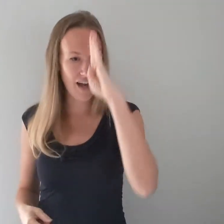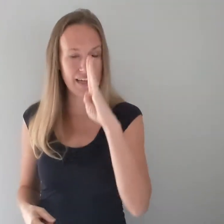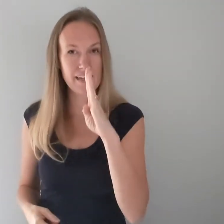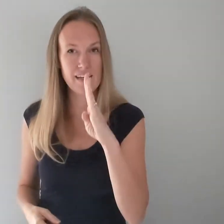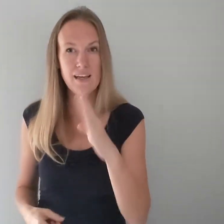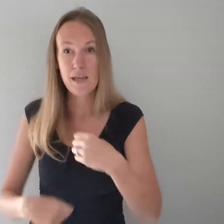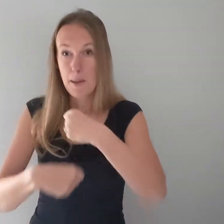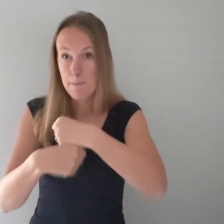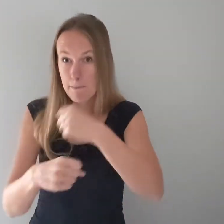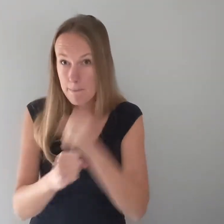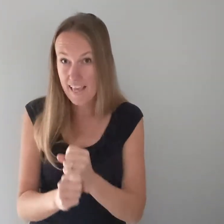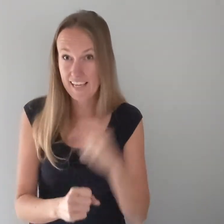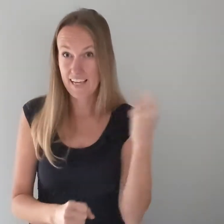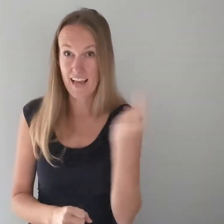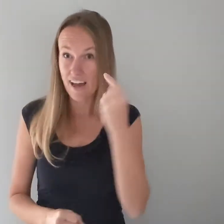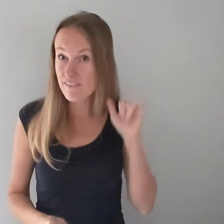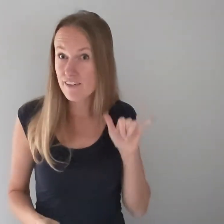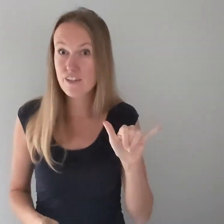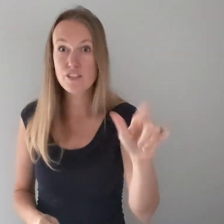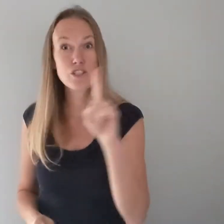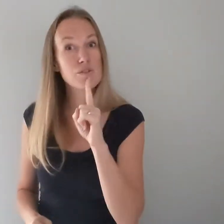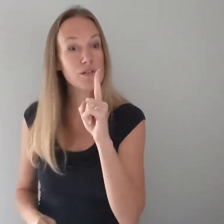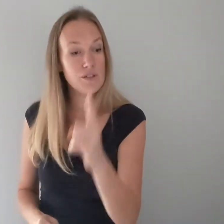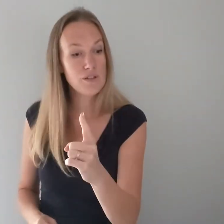God. Make it ever true.